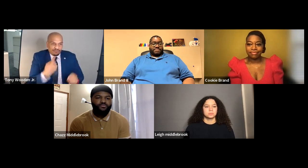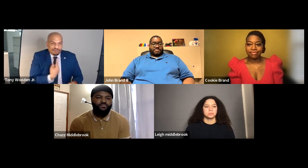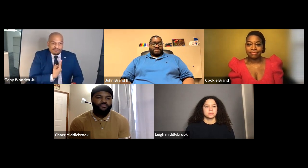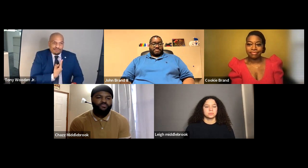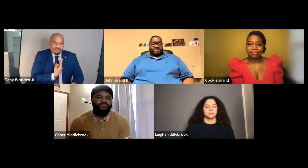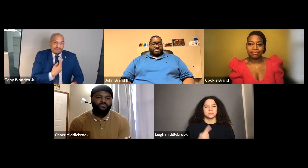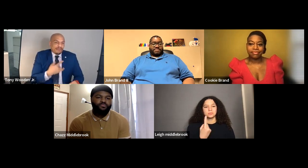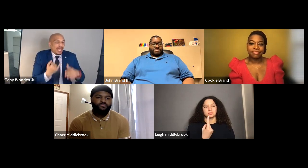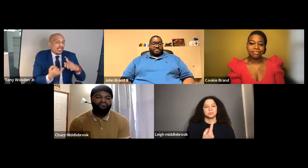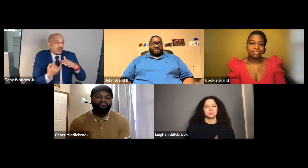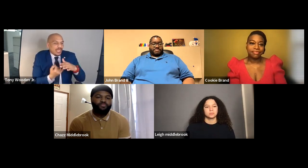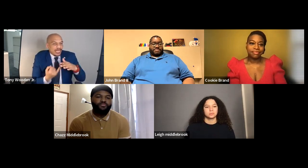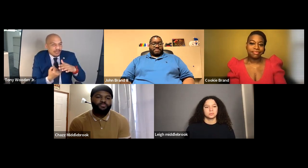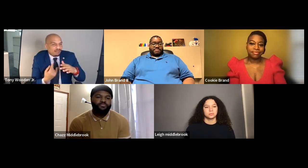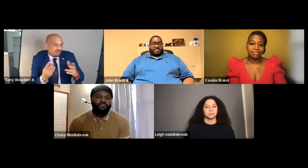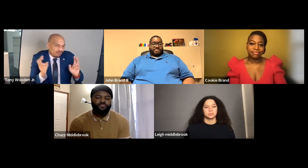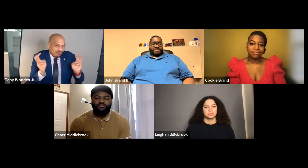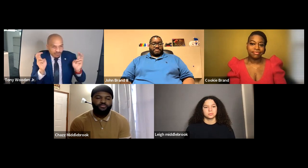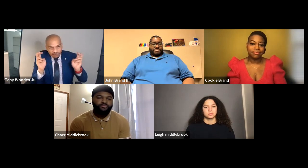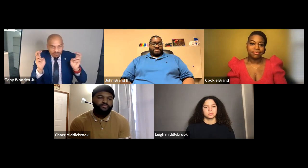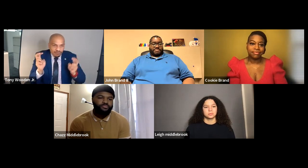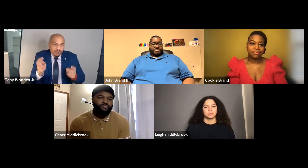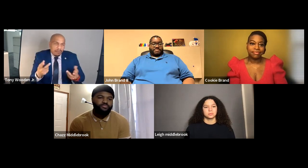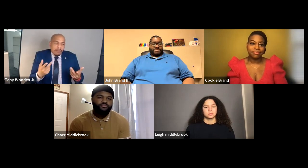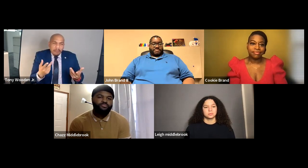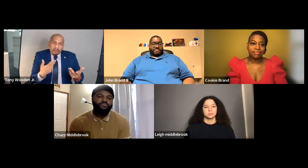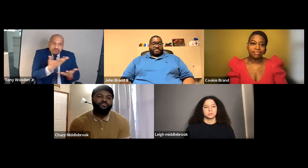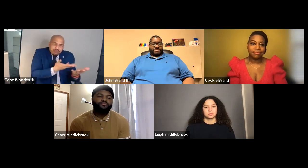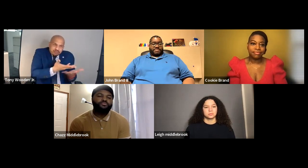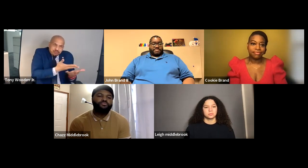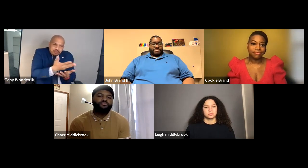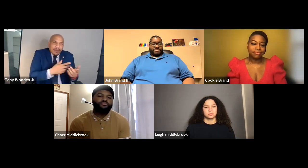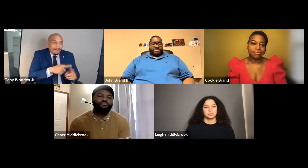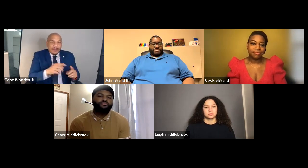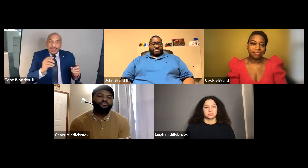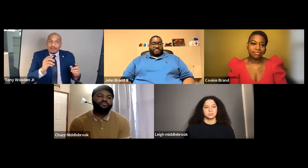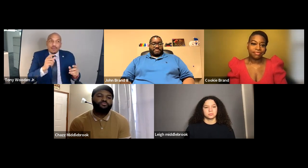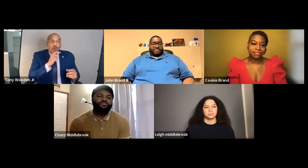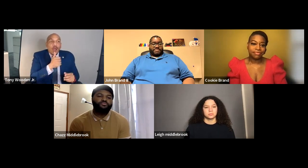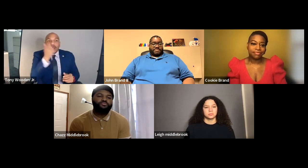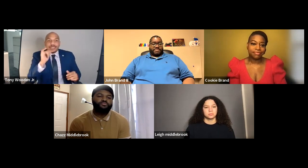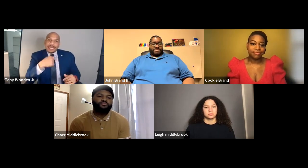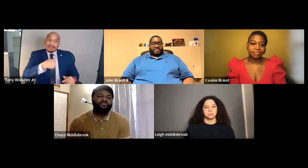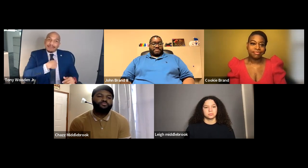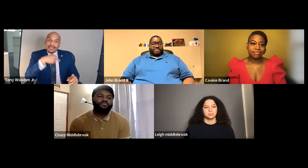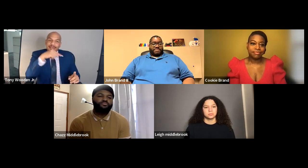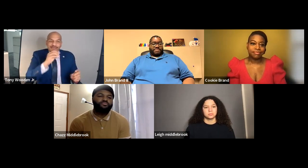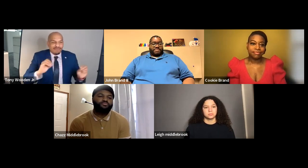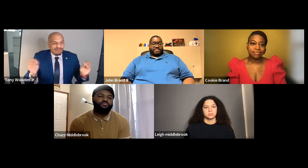I feel like when I was in school, I felt very isolated and I didn't really have a lot of friends. I mean, people would talk to me,